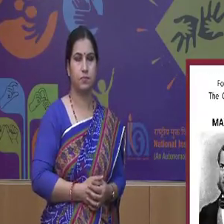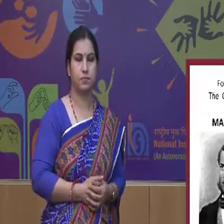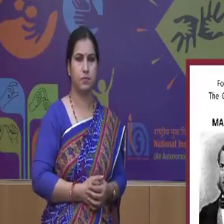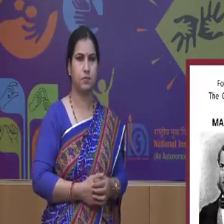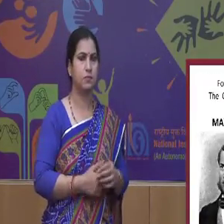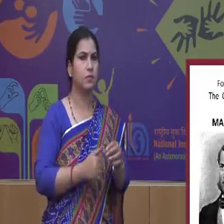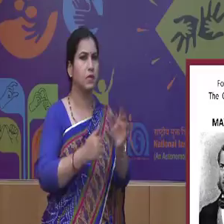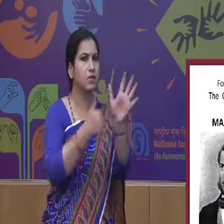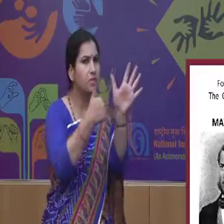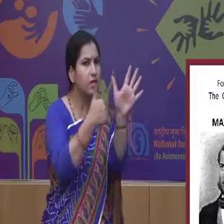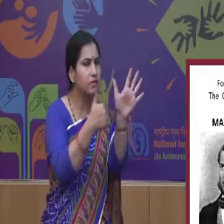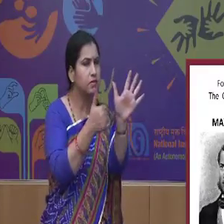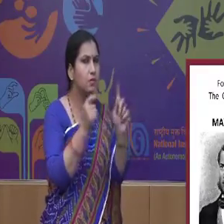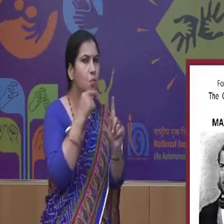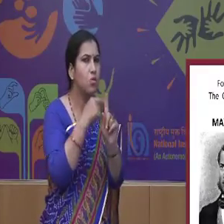Sixth positive effect was